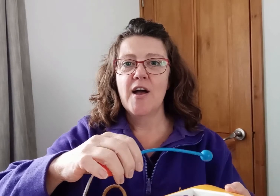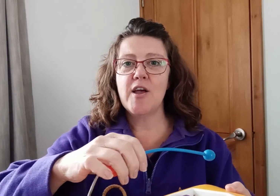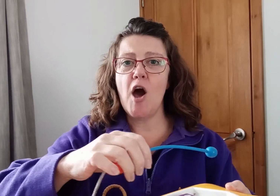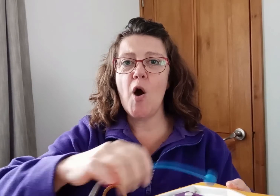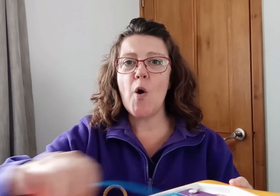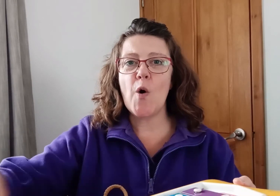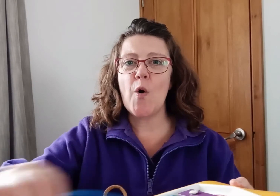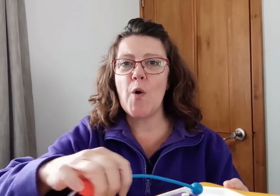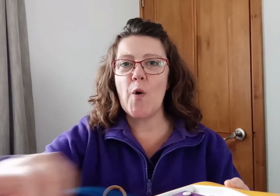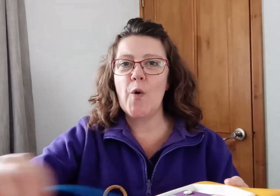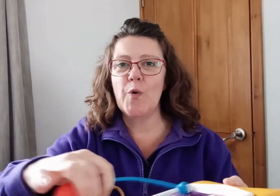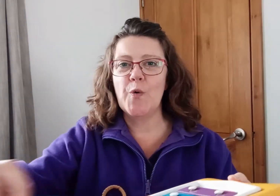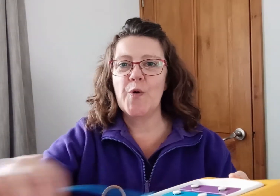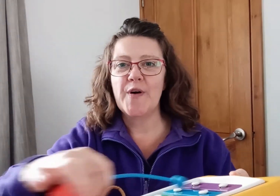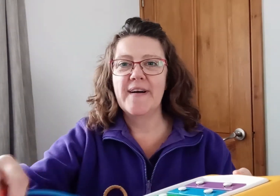go!